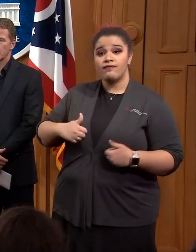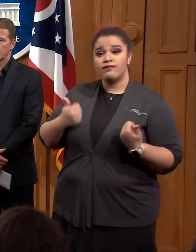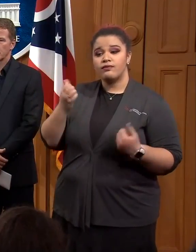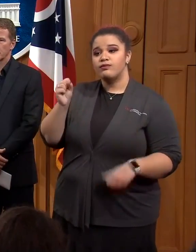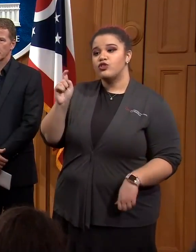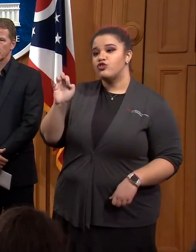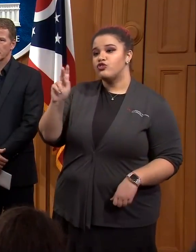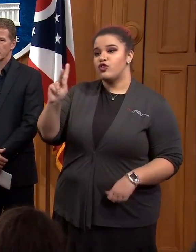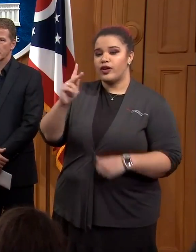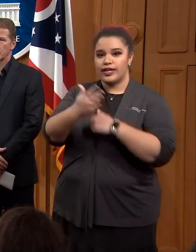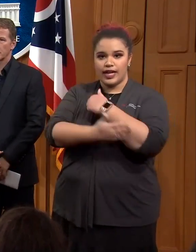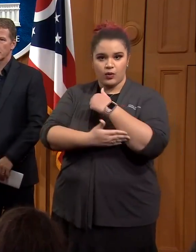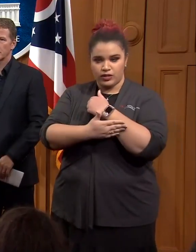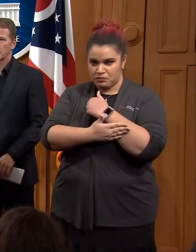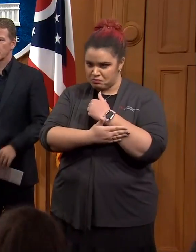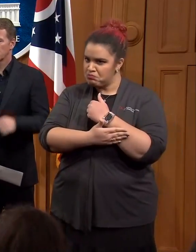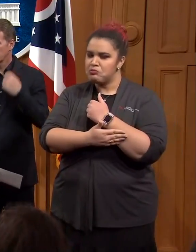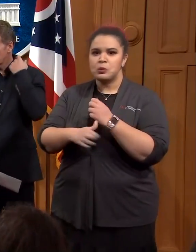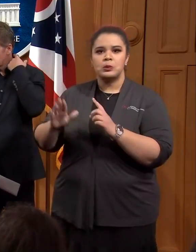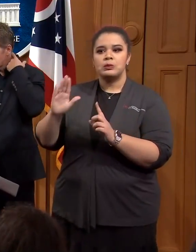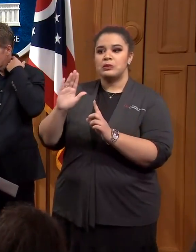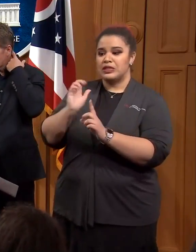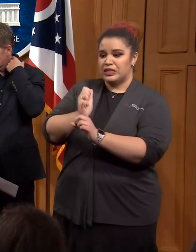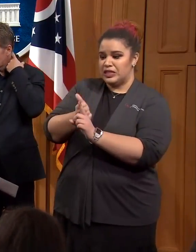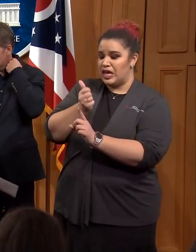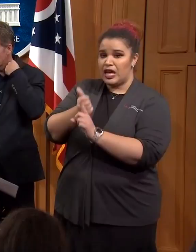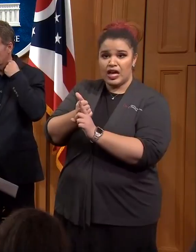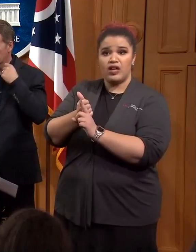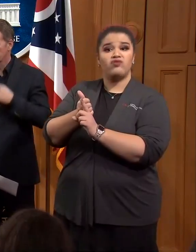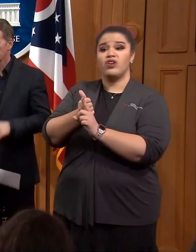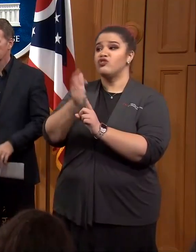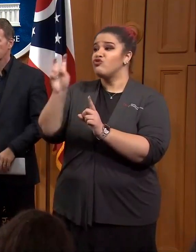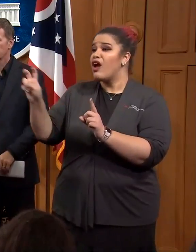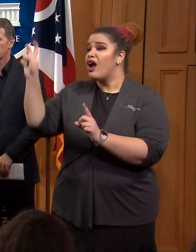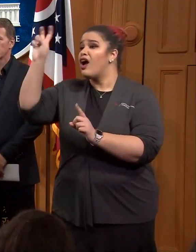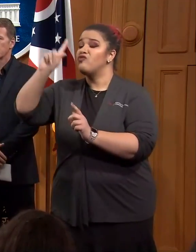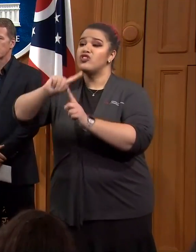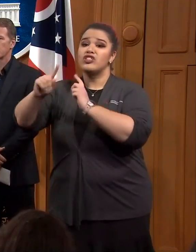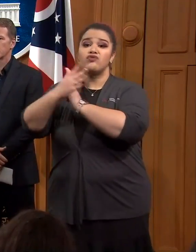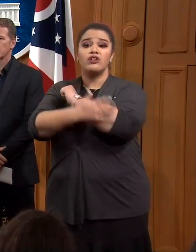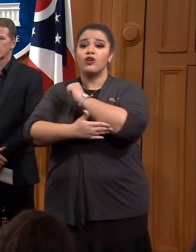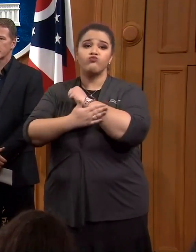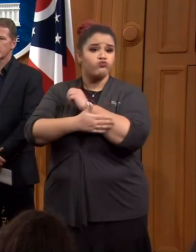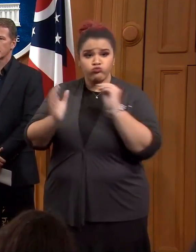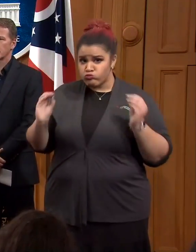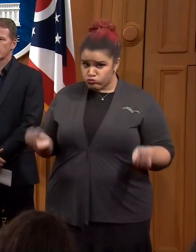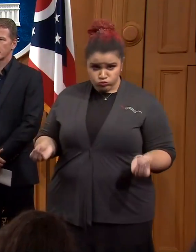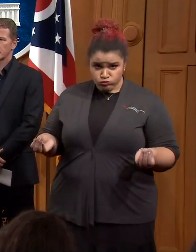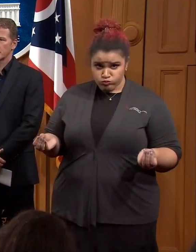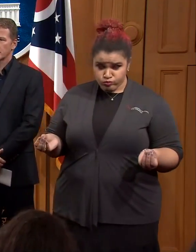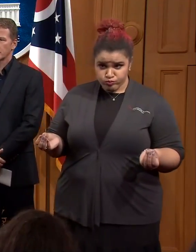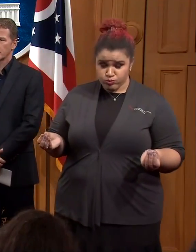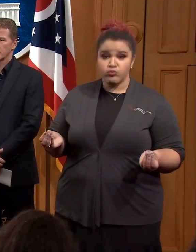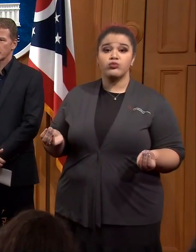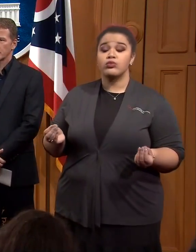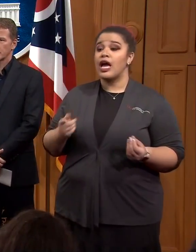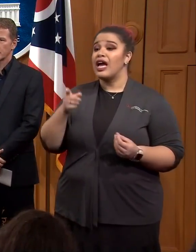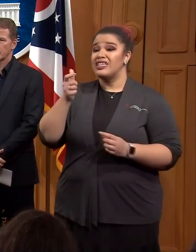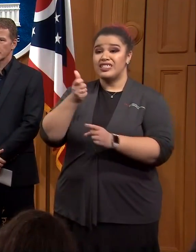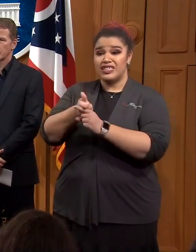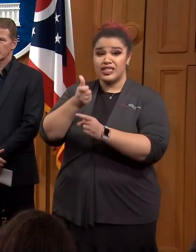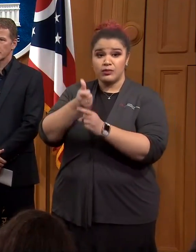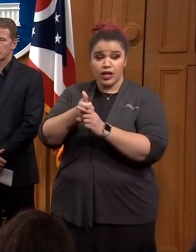with no history of travel outside the U.S. and no known contact with someone else with the